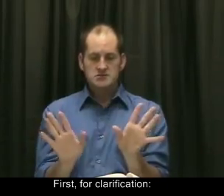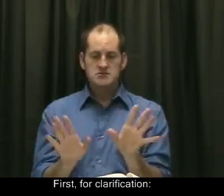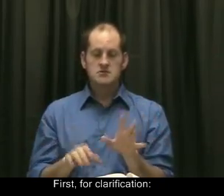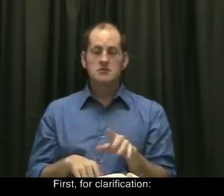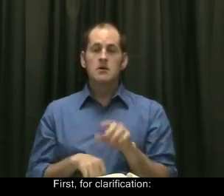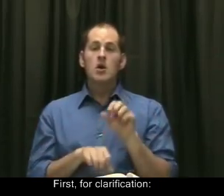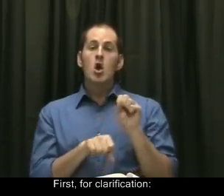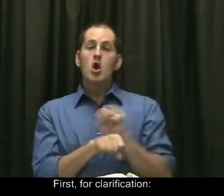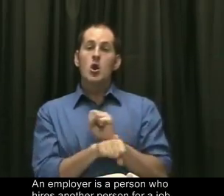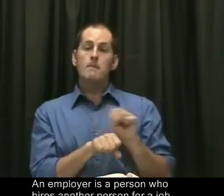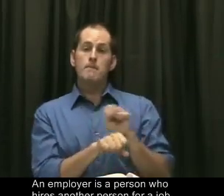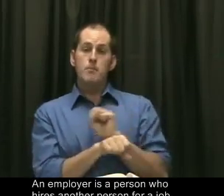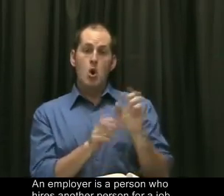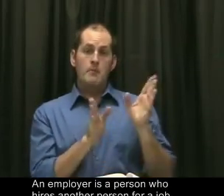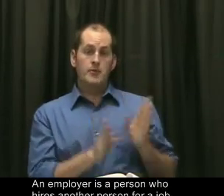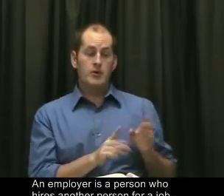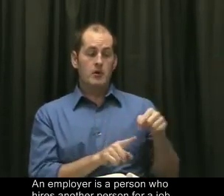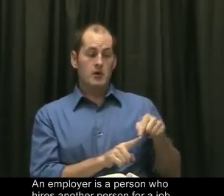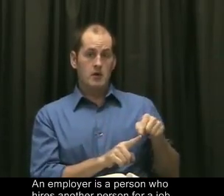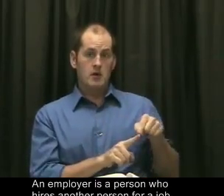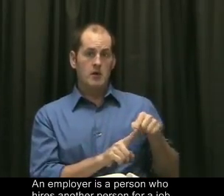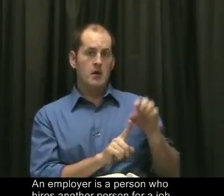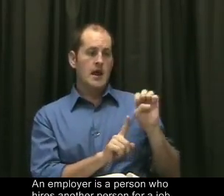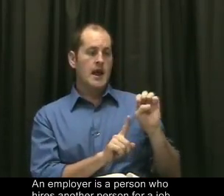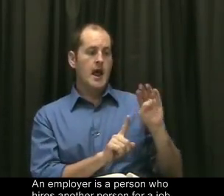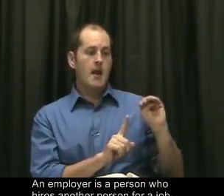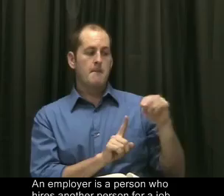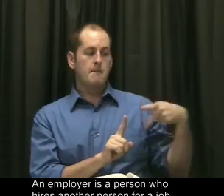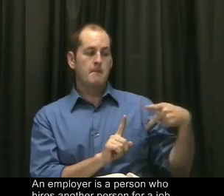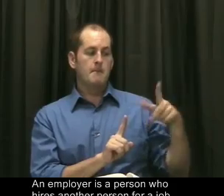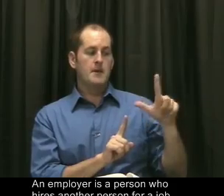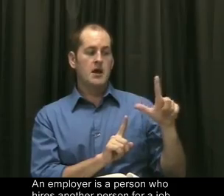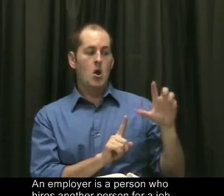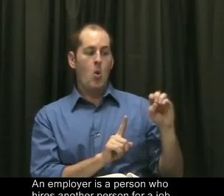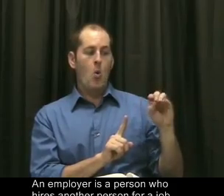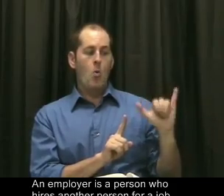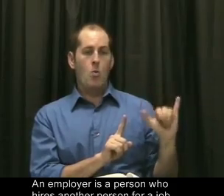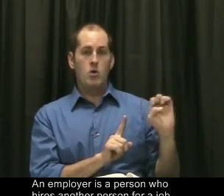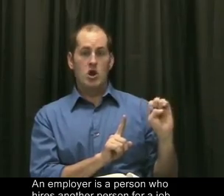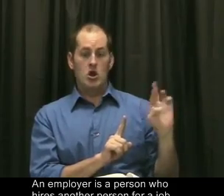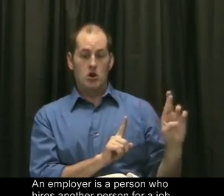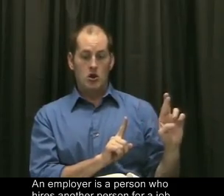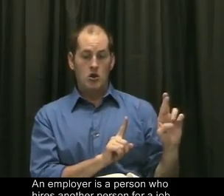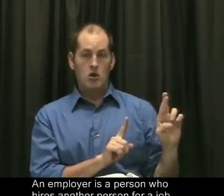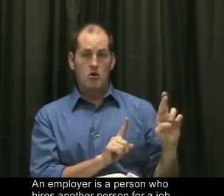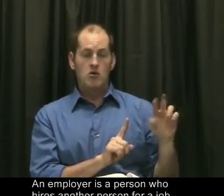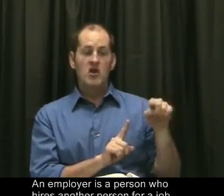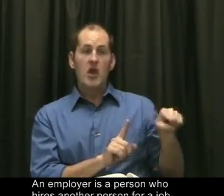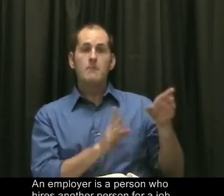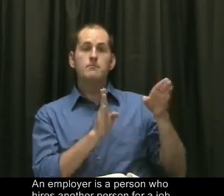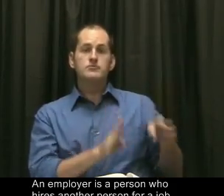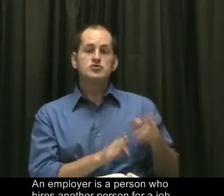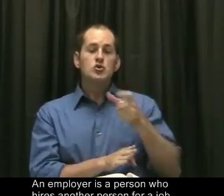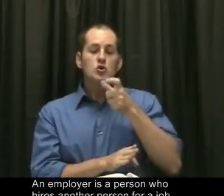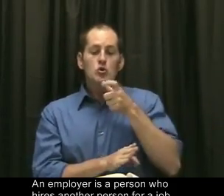First, for clarification, an employer is a person who hires another person for a